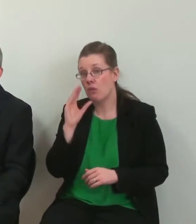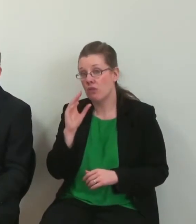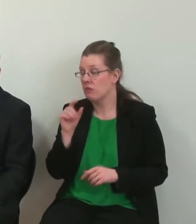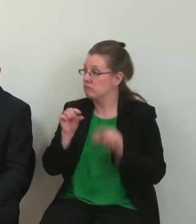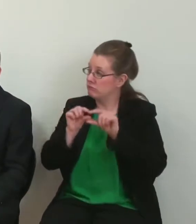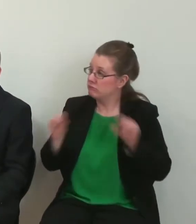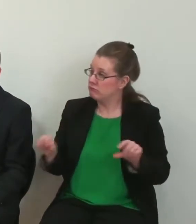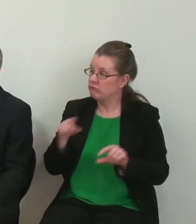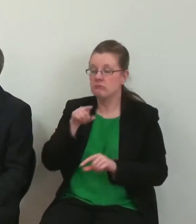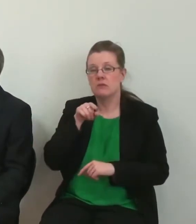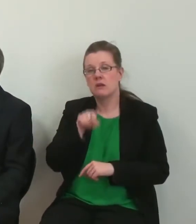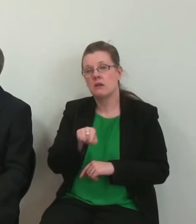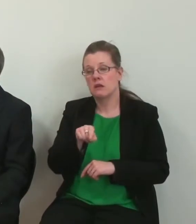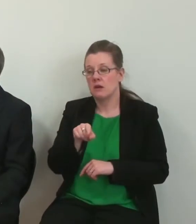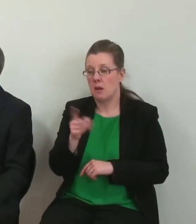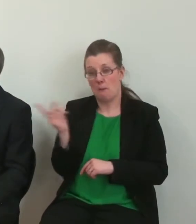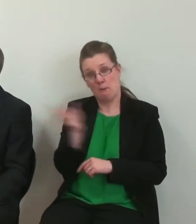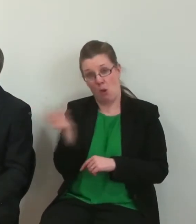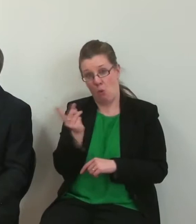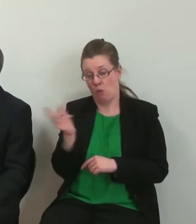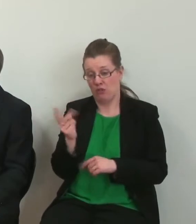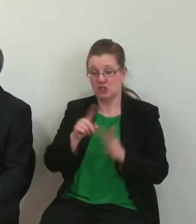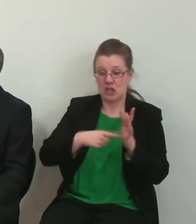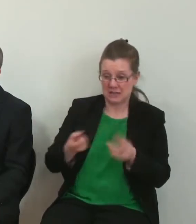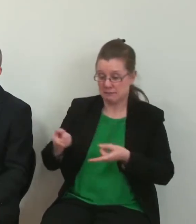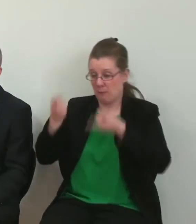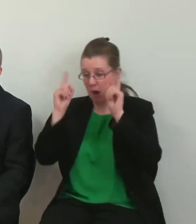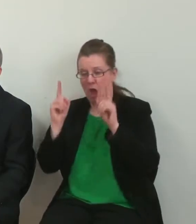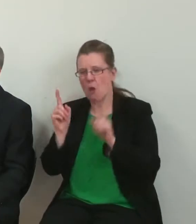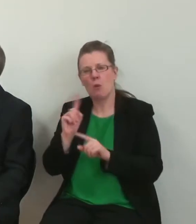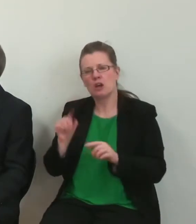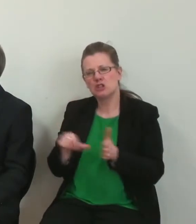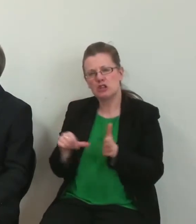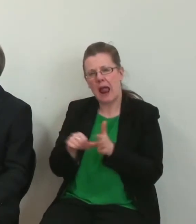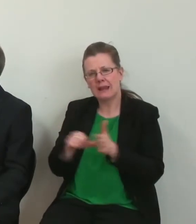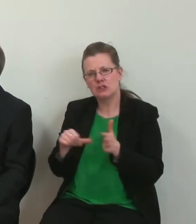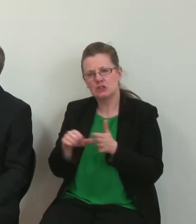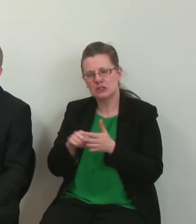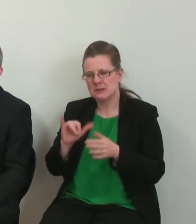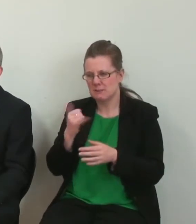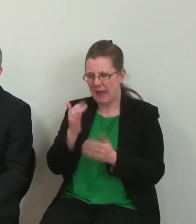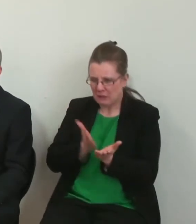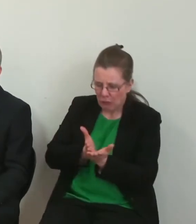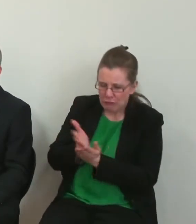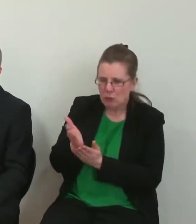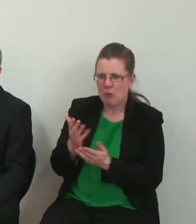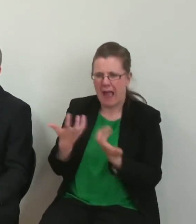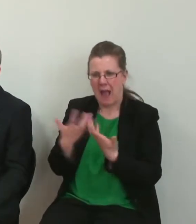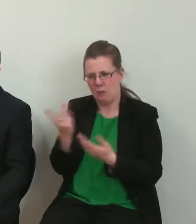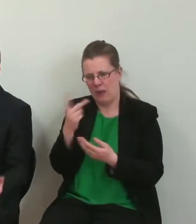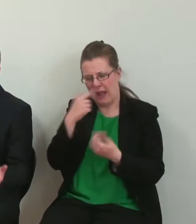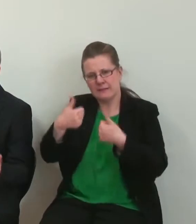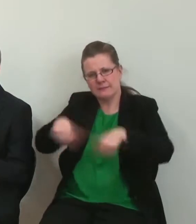what challenges might you both face, and how might you overcome them together? Right. Okay.